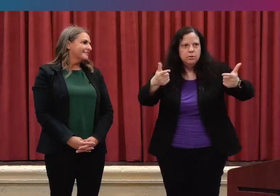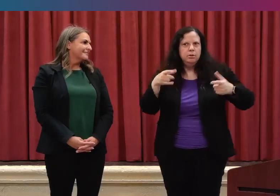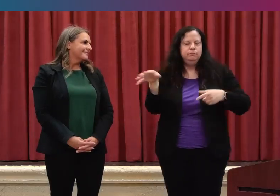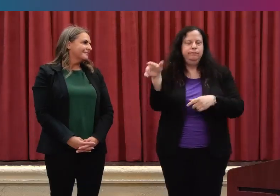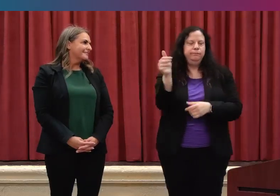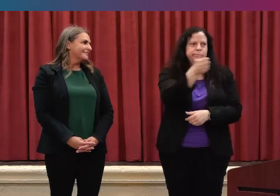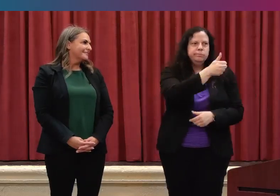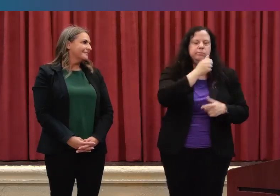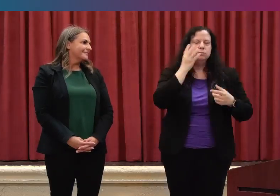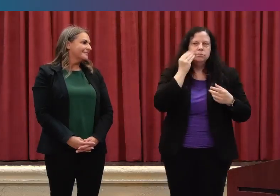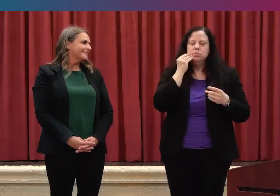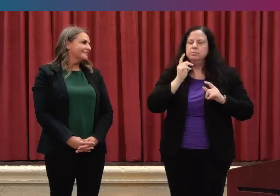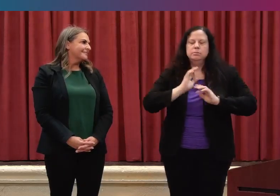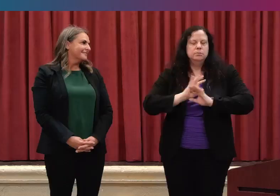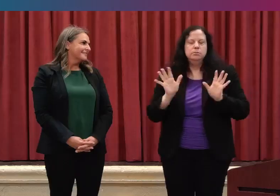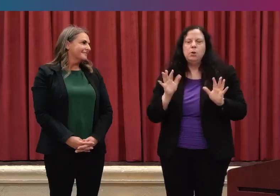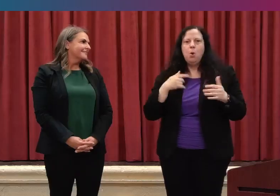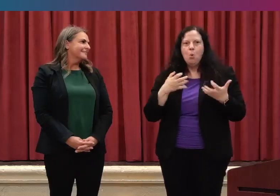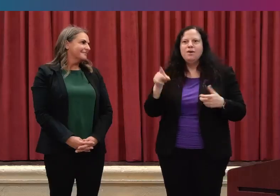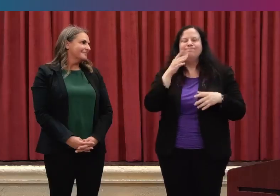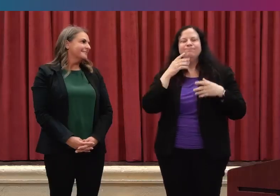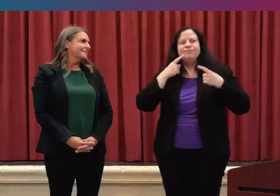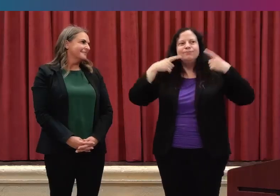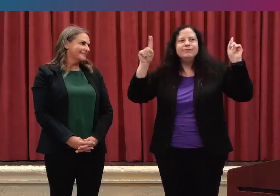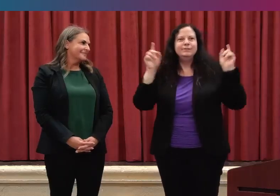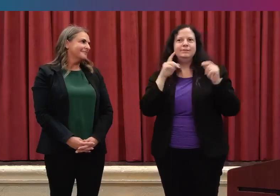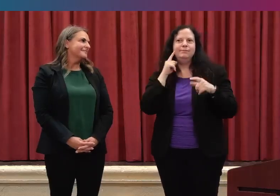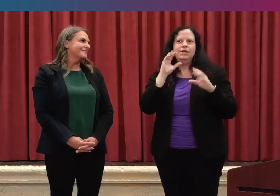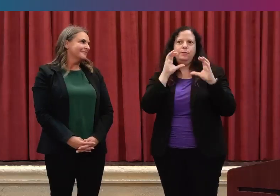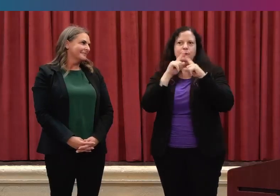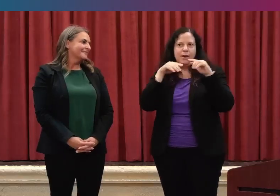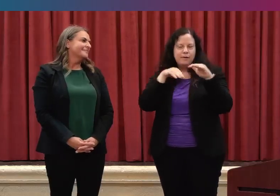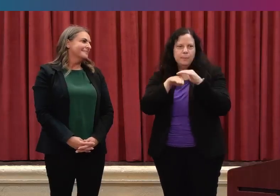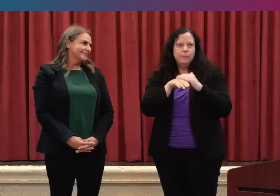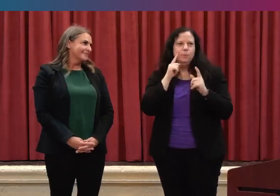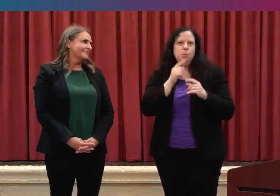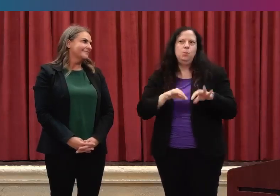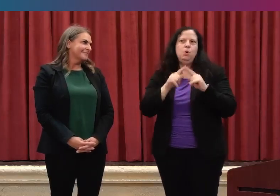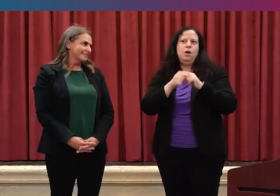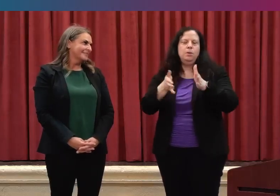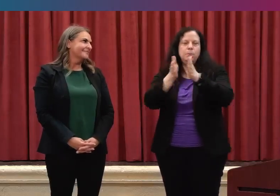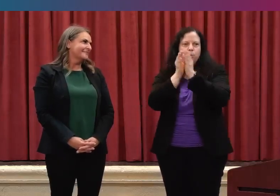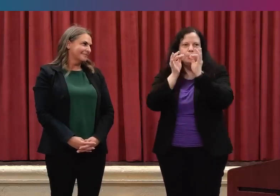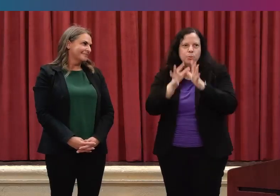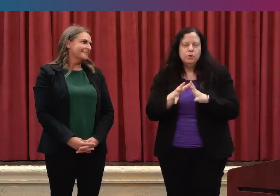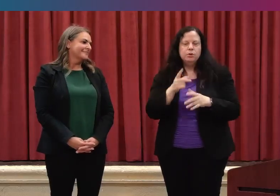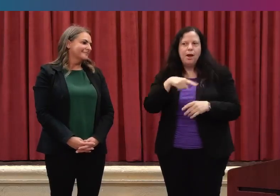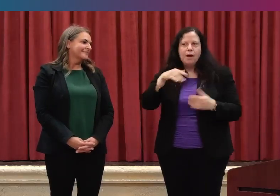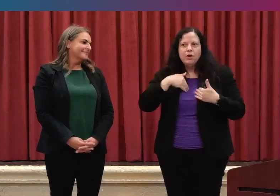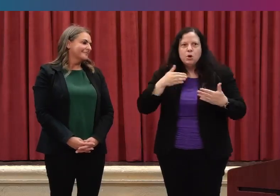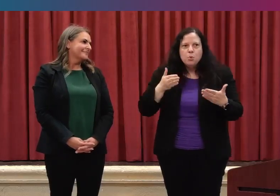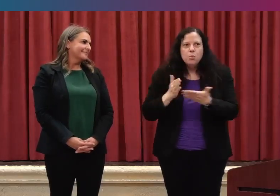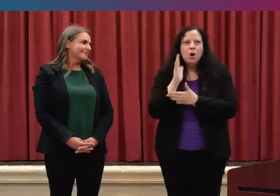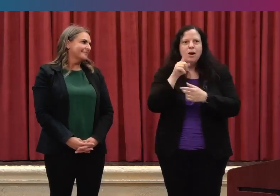through that system. So it's also, we've experienced the same thing you've experienced with regards to communication when it comes to